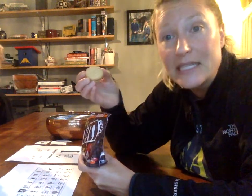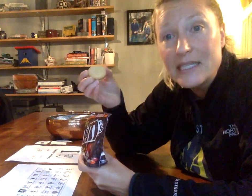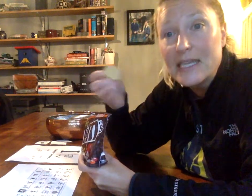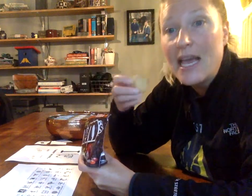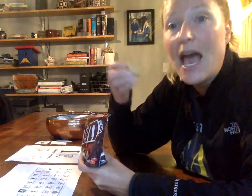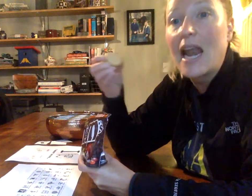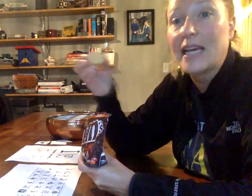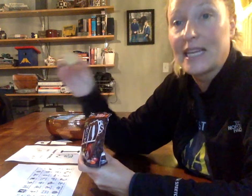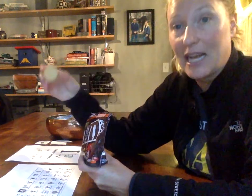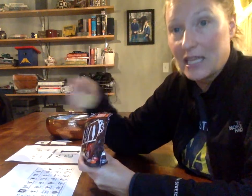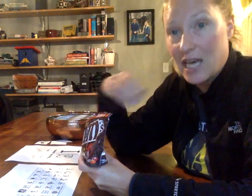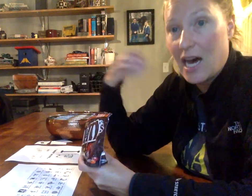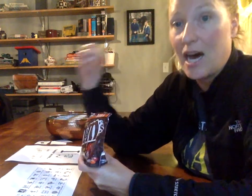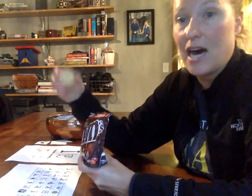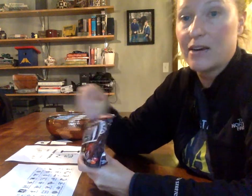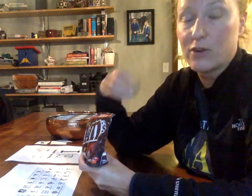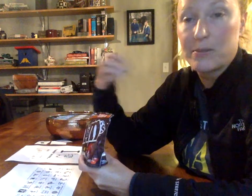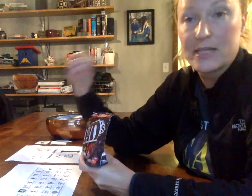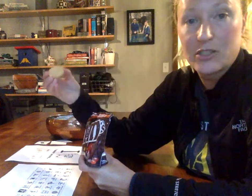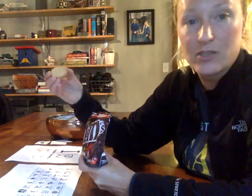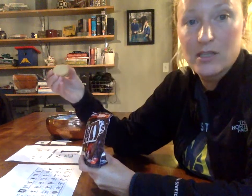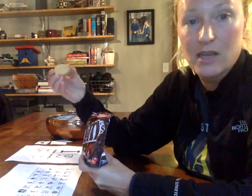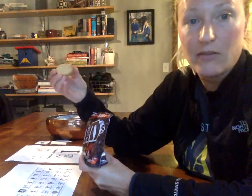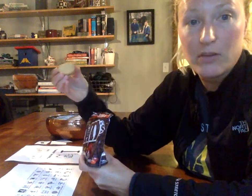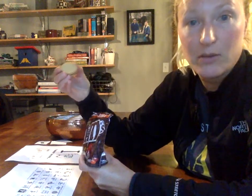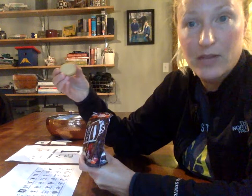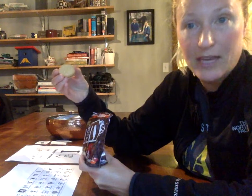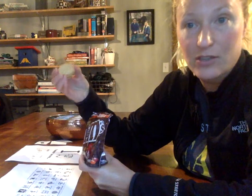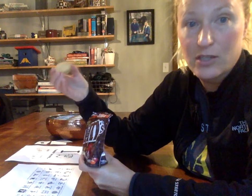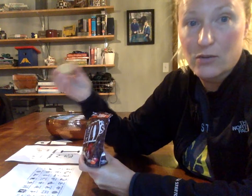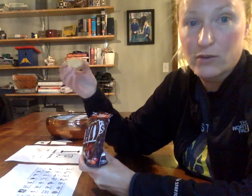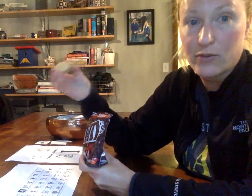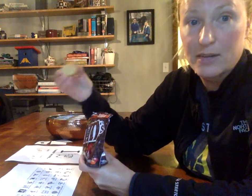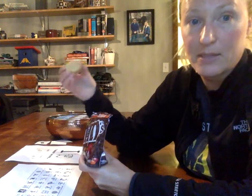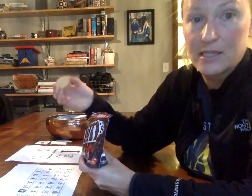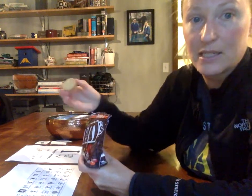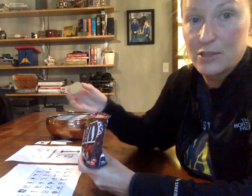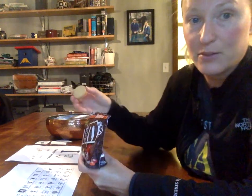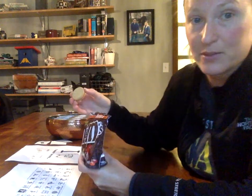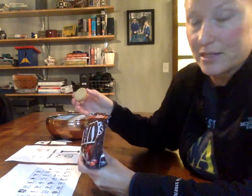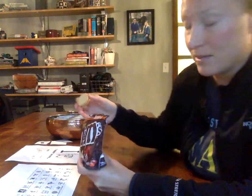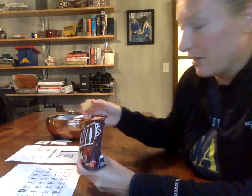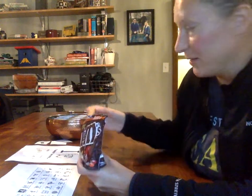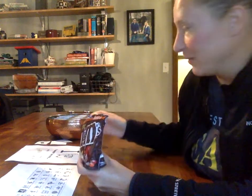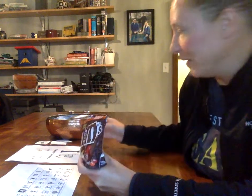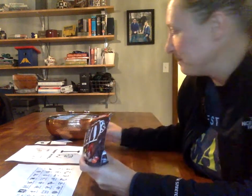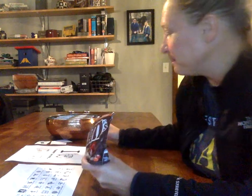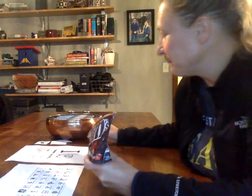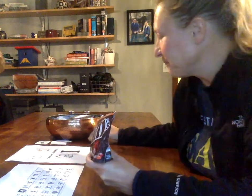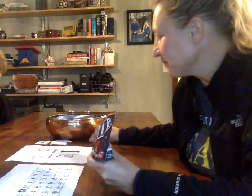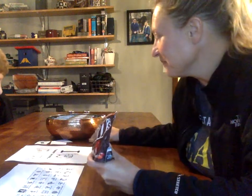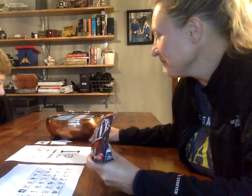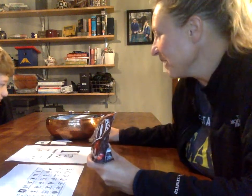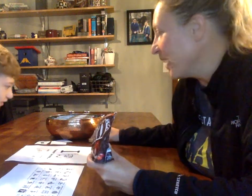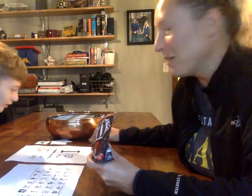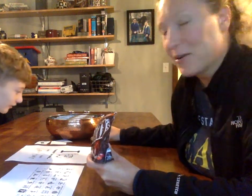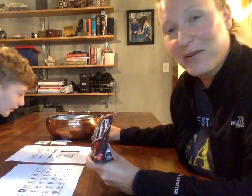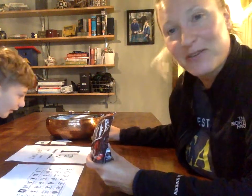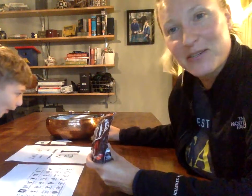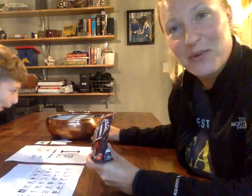pieces, and I could get a lot of repetitions of communication in order for him to continue to participate, right? I don't know if he's aware